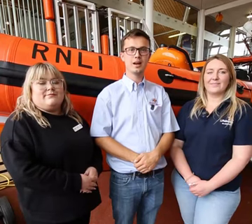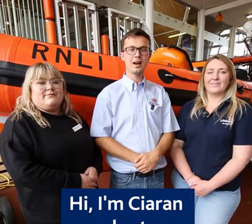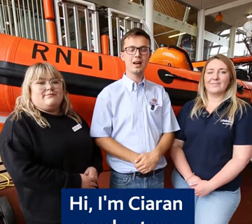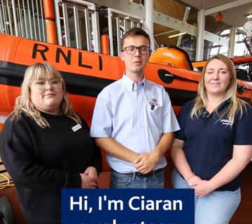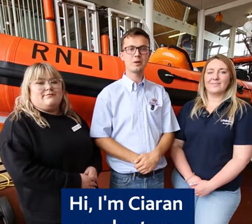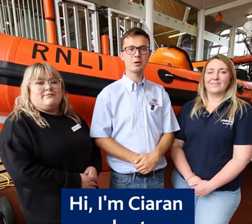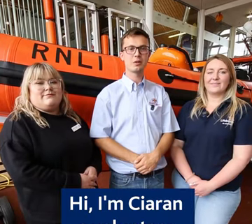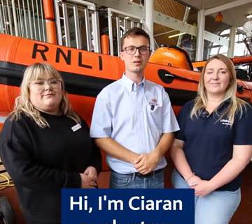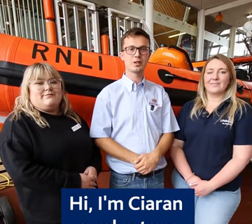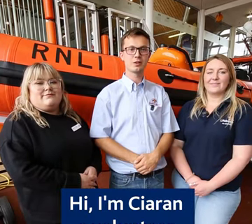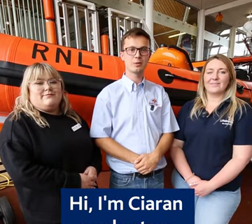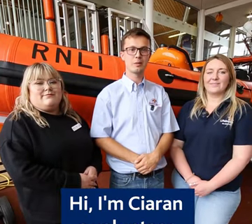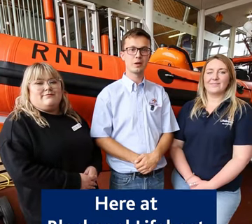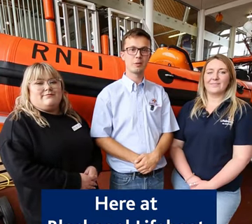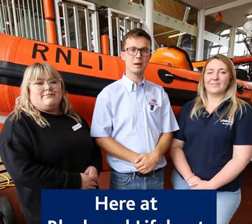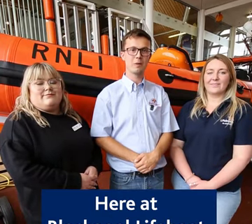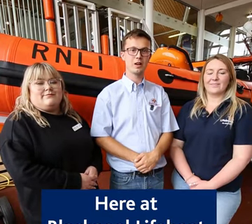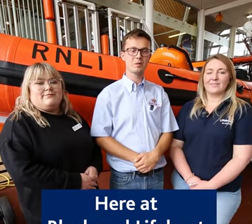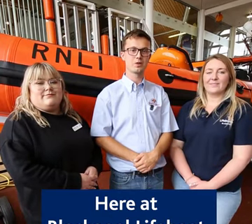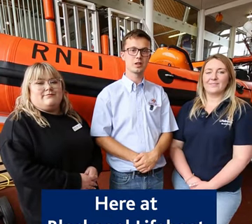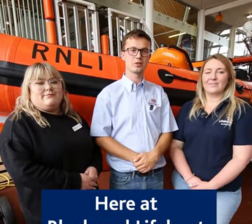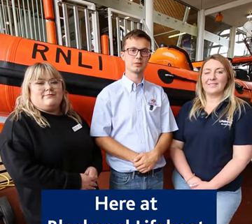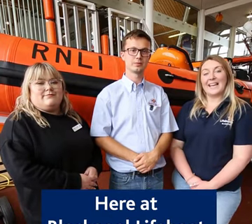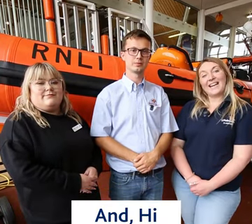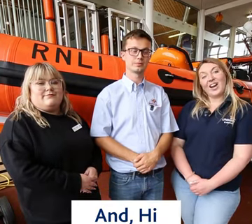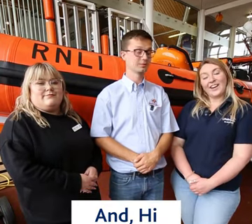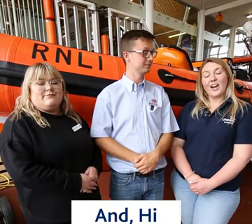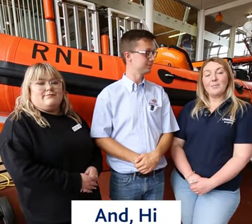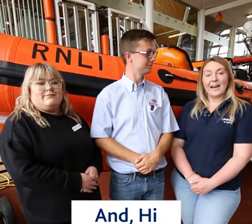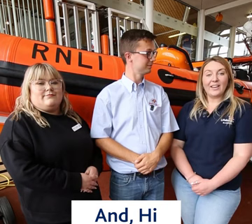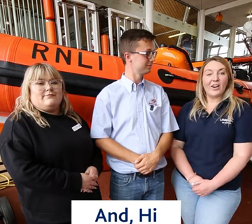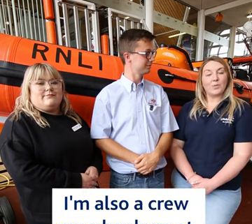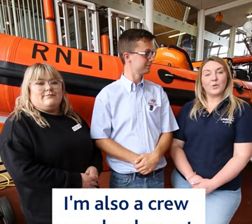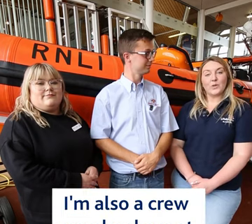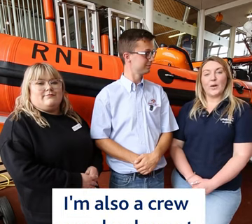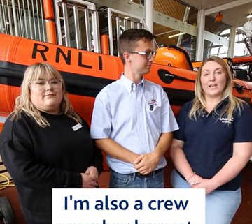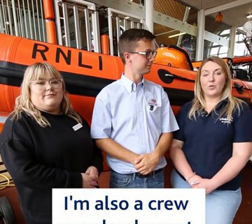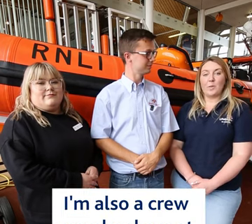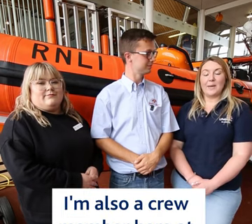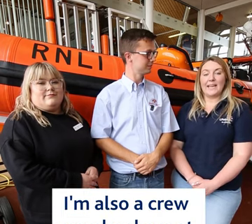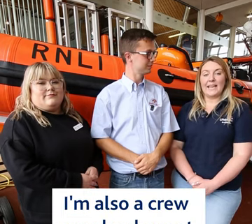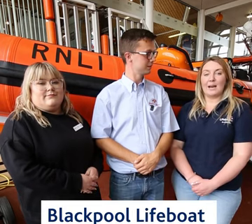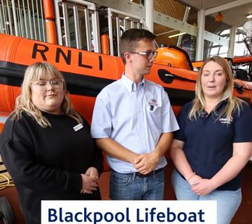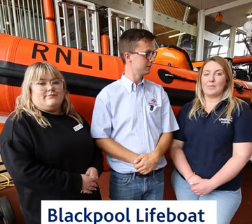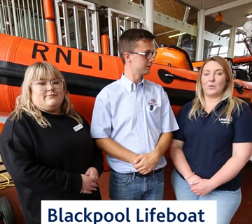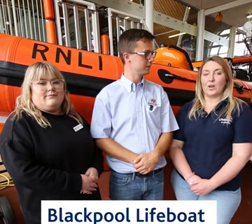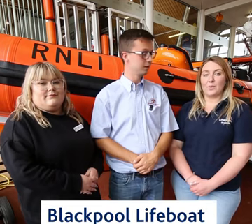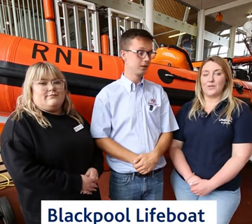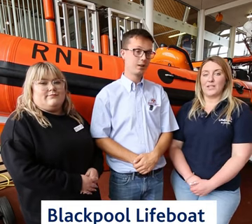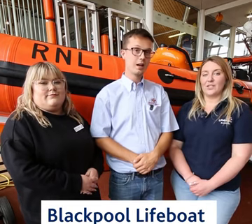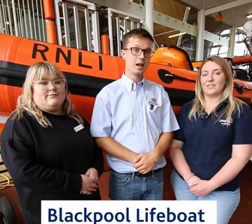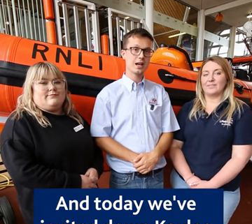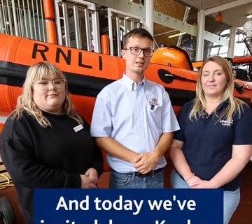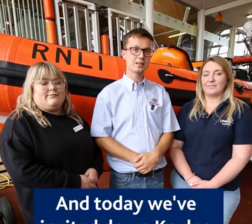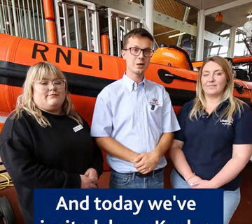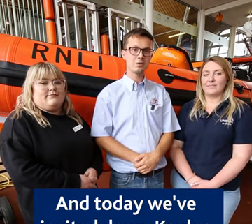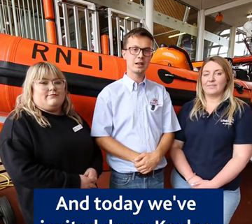Hi I'm Ciaran, a volunteer crew member here at Blackpool Lifeboat Station. And hi I'm Hannah, I'm also a crew member here at Blackpool Lifeboat Station. And today we've